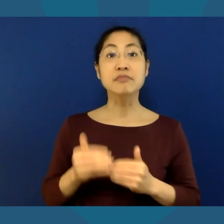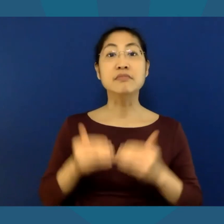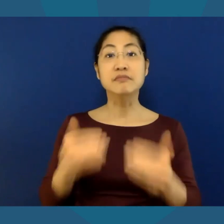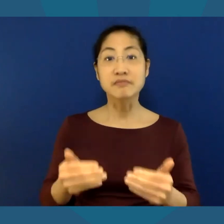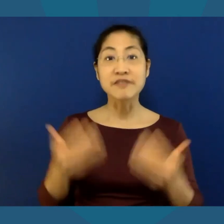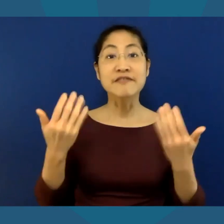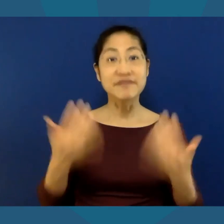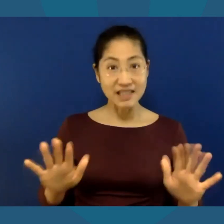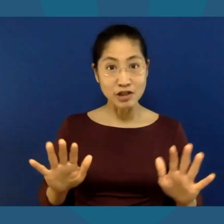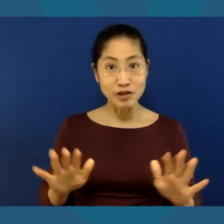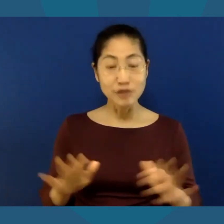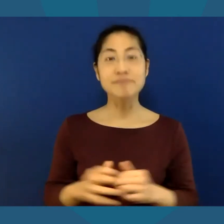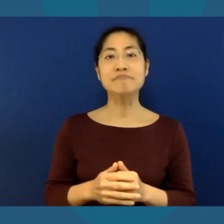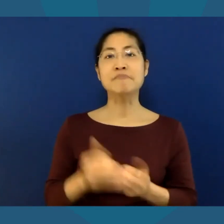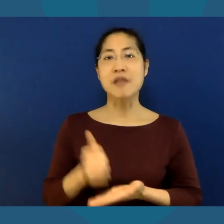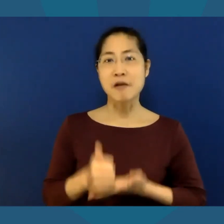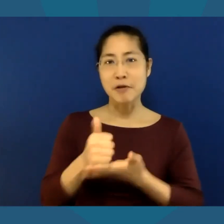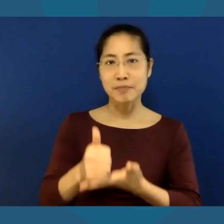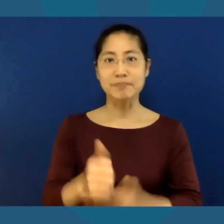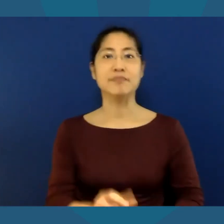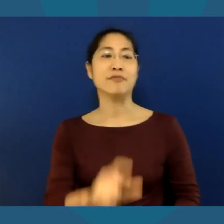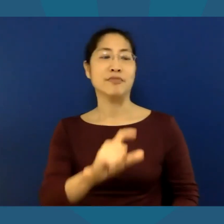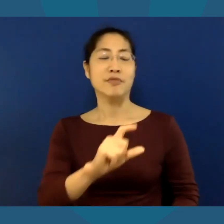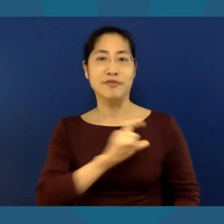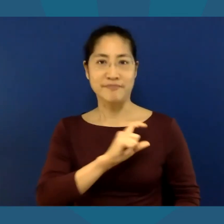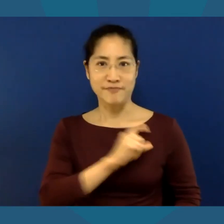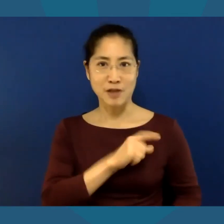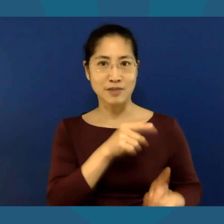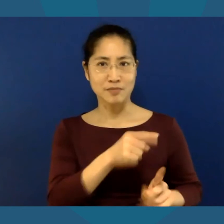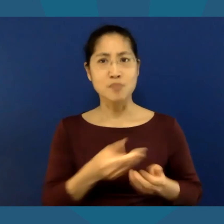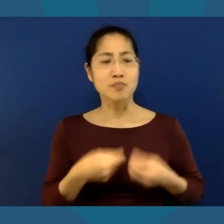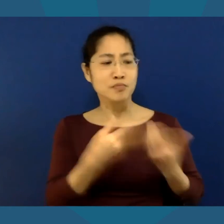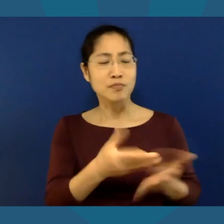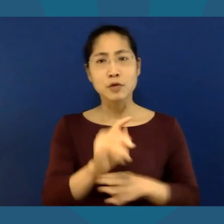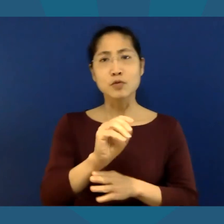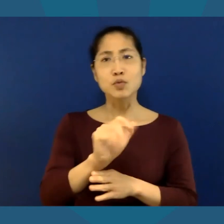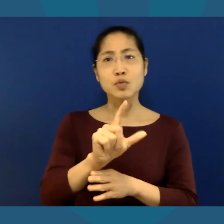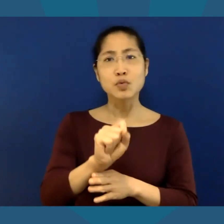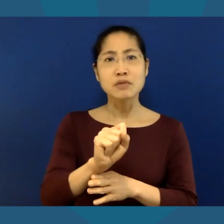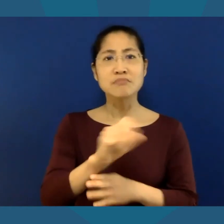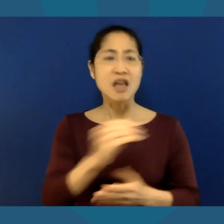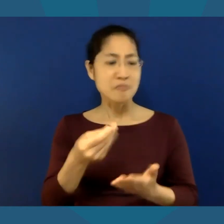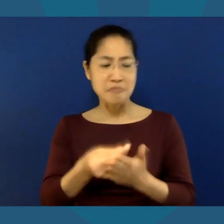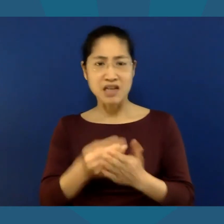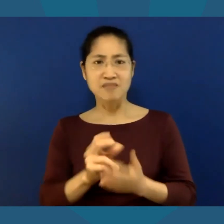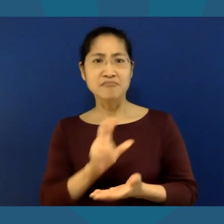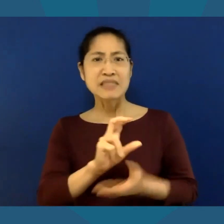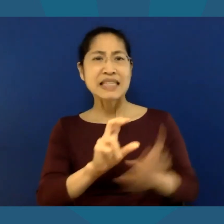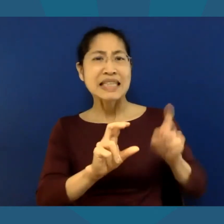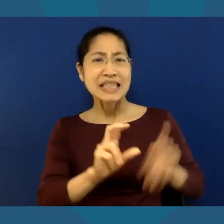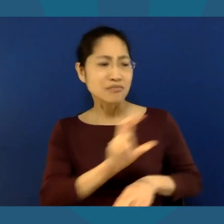to provide law enforcement with the tools and the funding they need to get the job